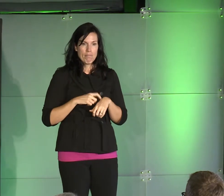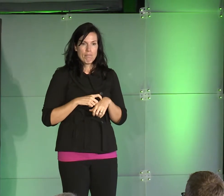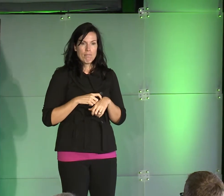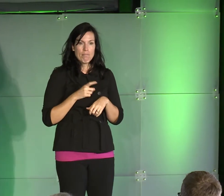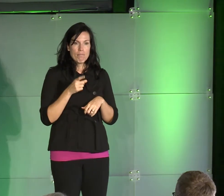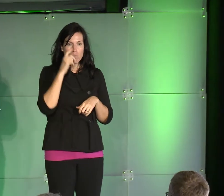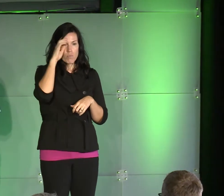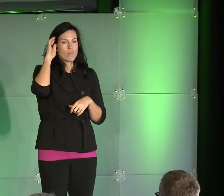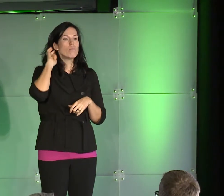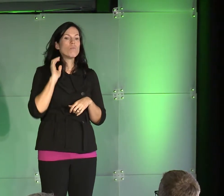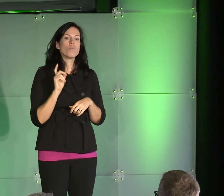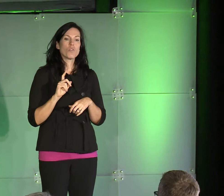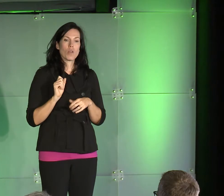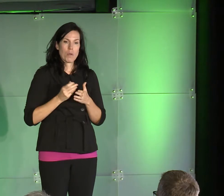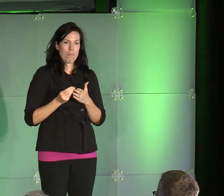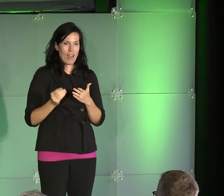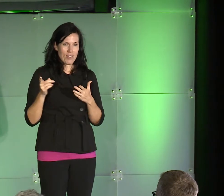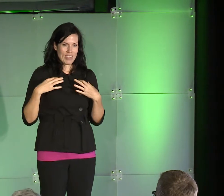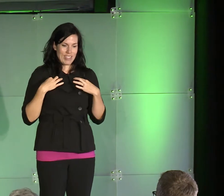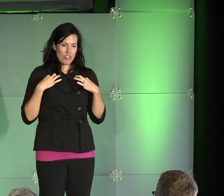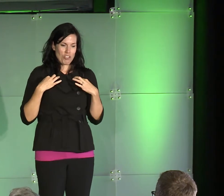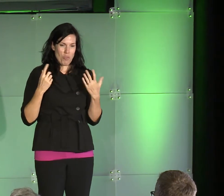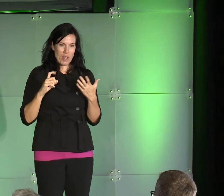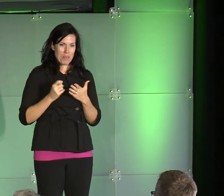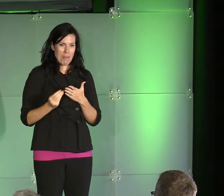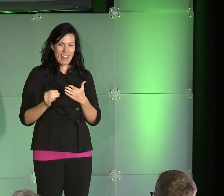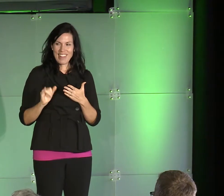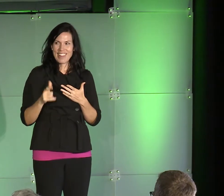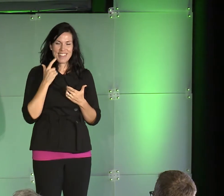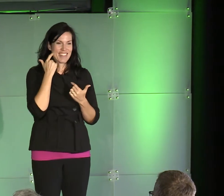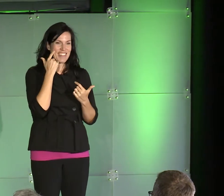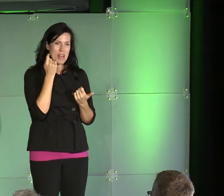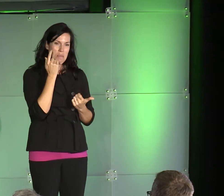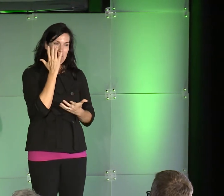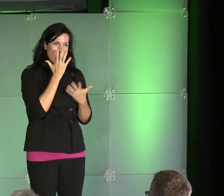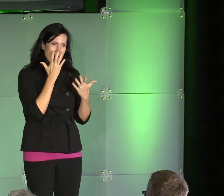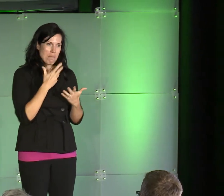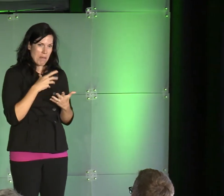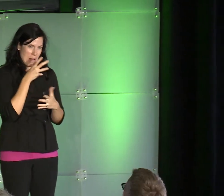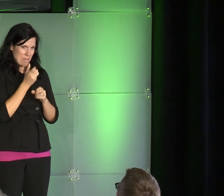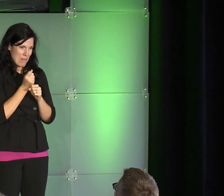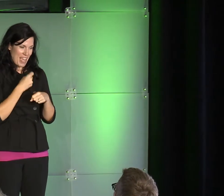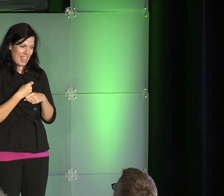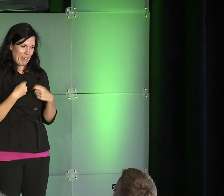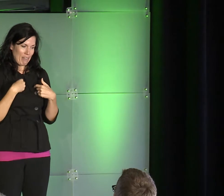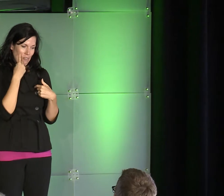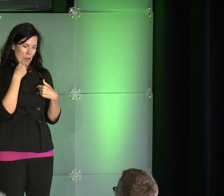Yes? Where can we buy a Kulisha t-shirt? So, kind of embarrassing. My mom made these for me.